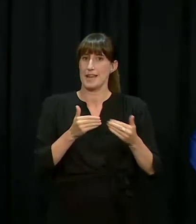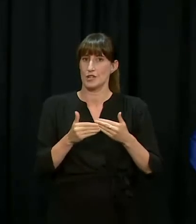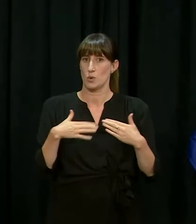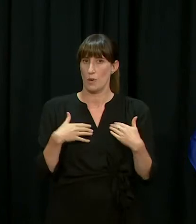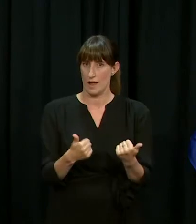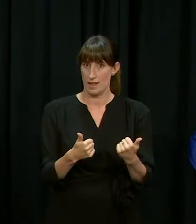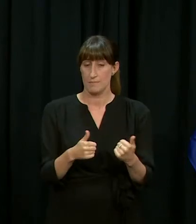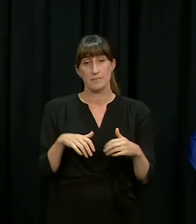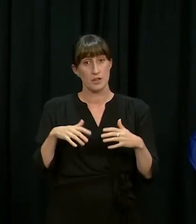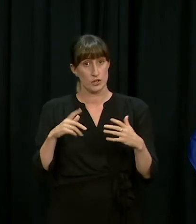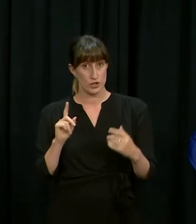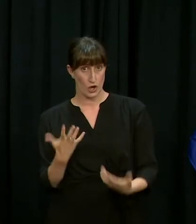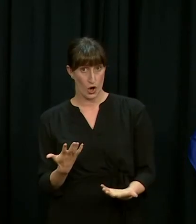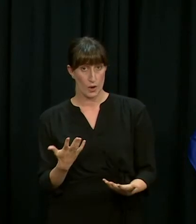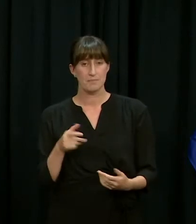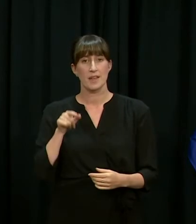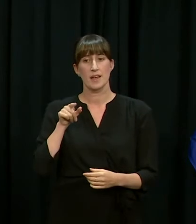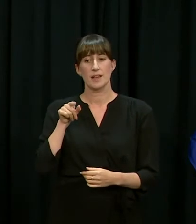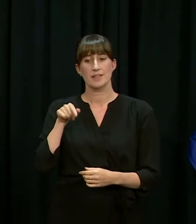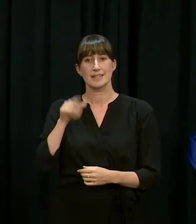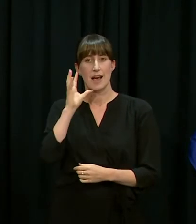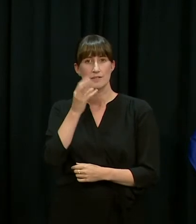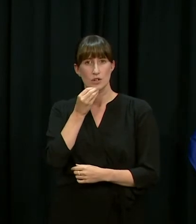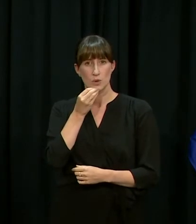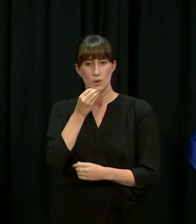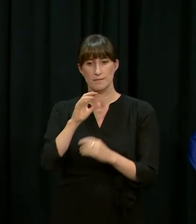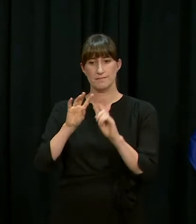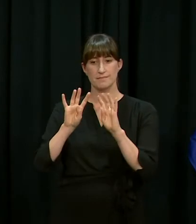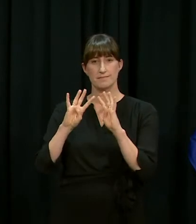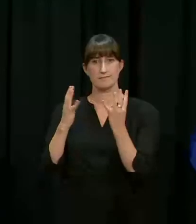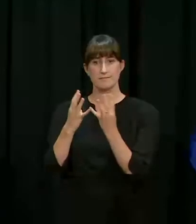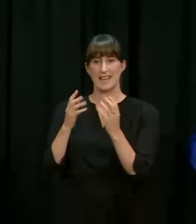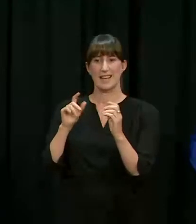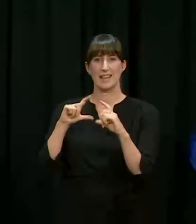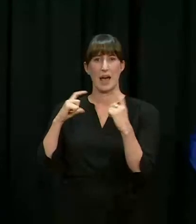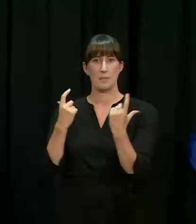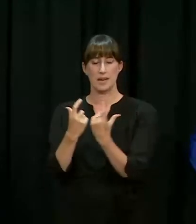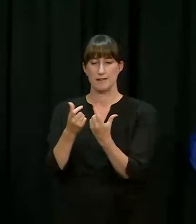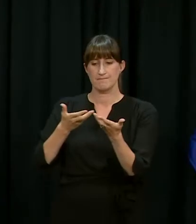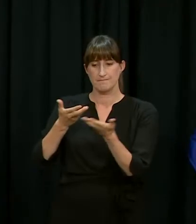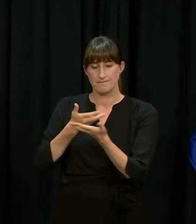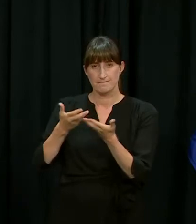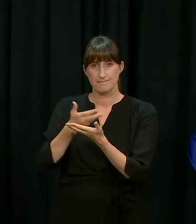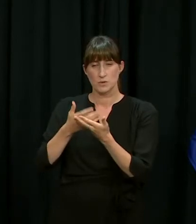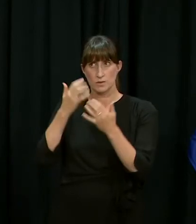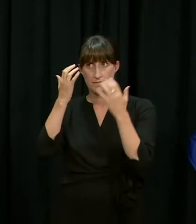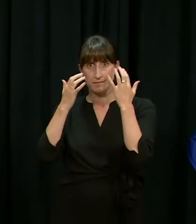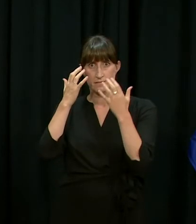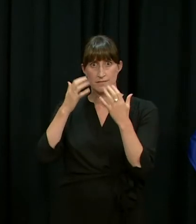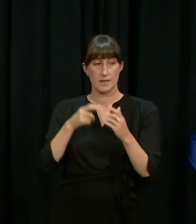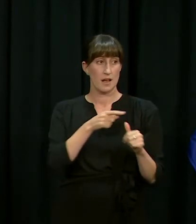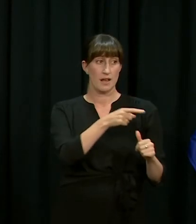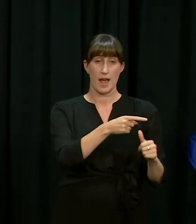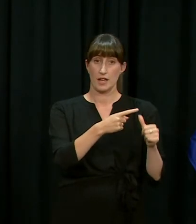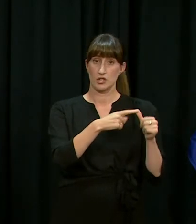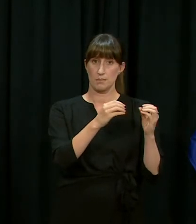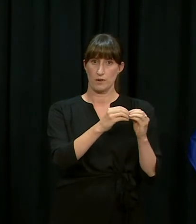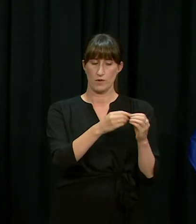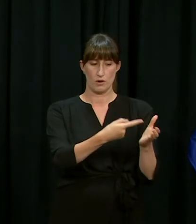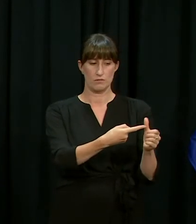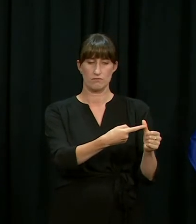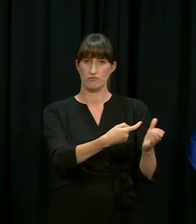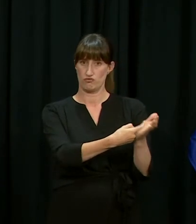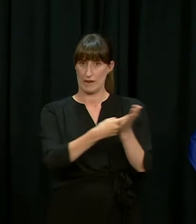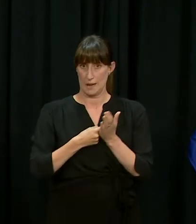alert levels. Based on our usual criteria, the Director-General of Health has recommended to Cabinet, and Cabinet has agreed, that as